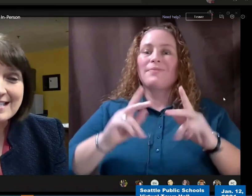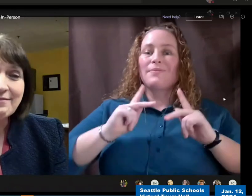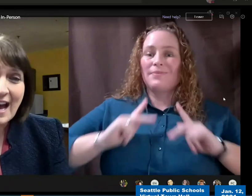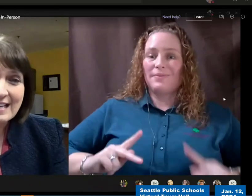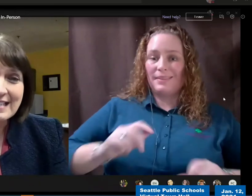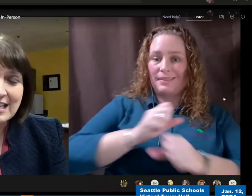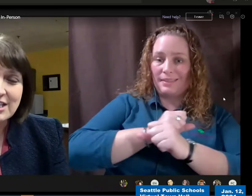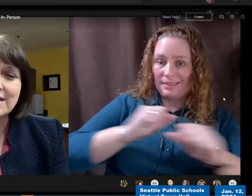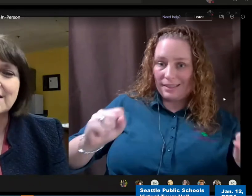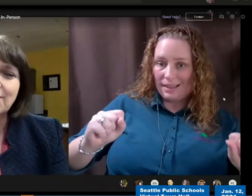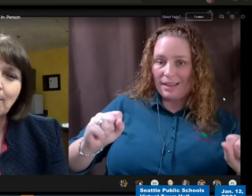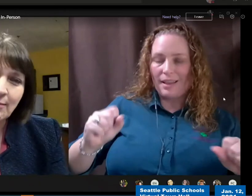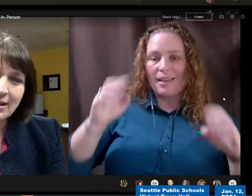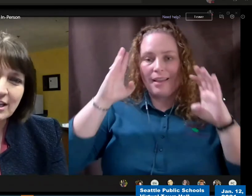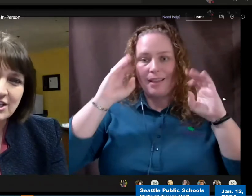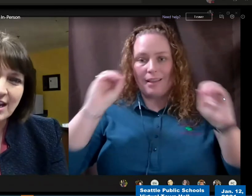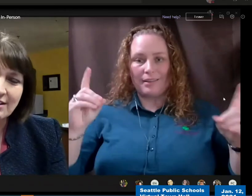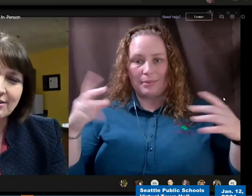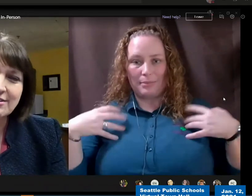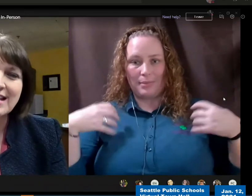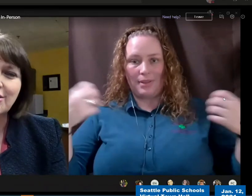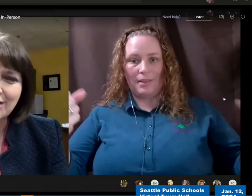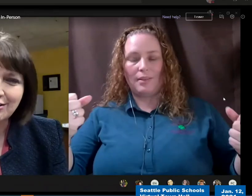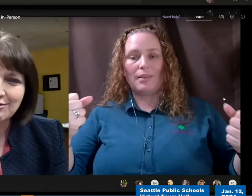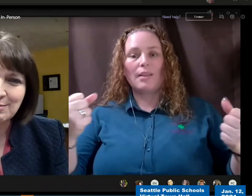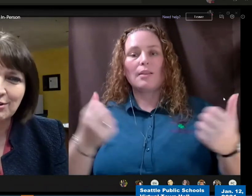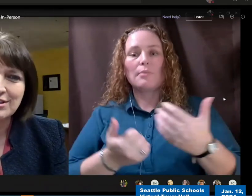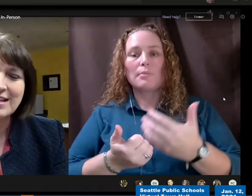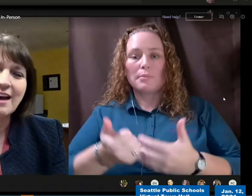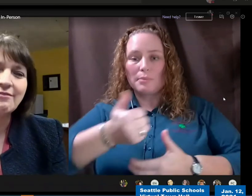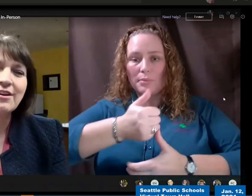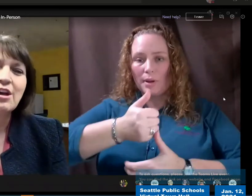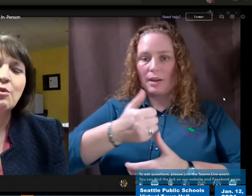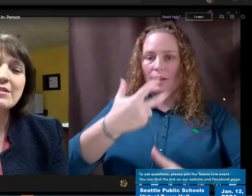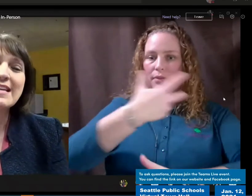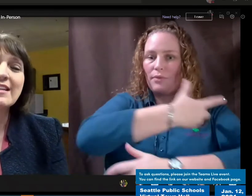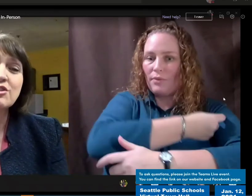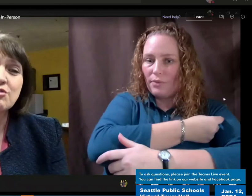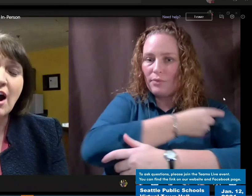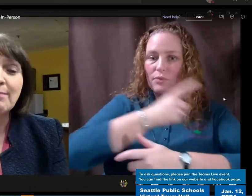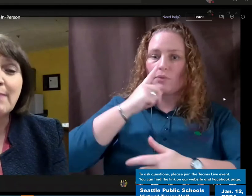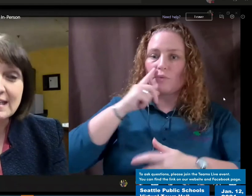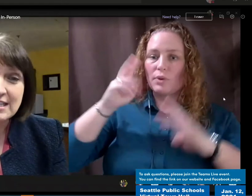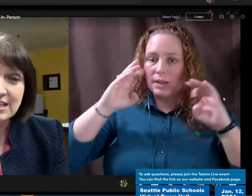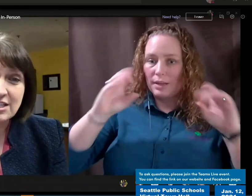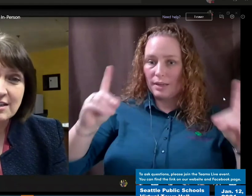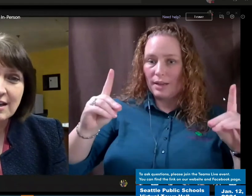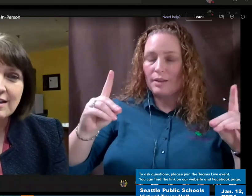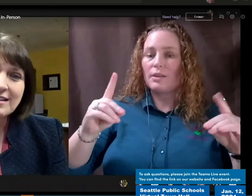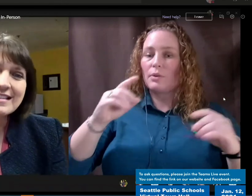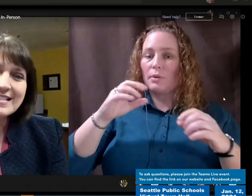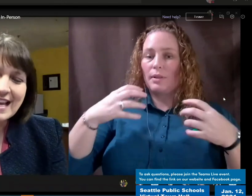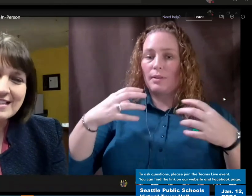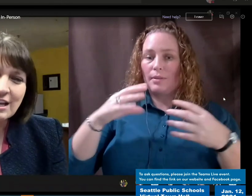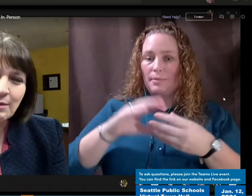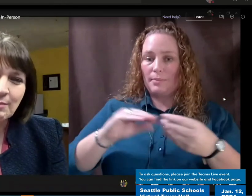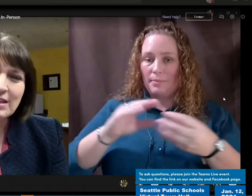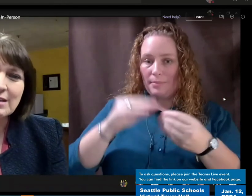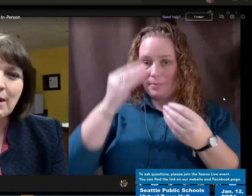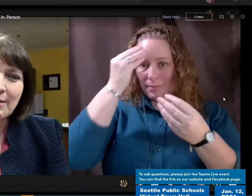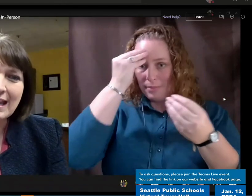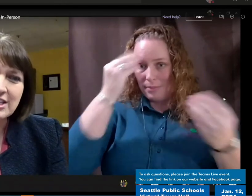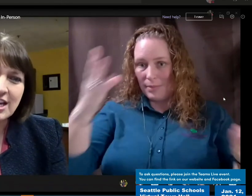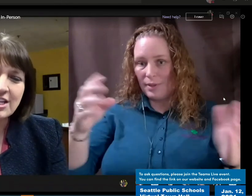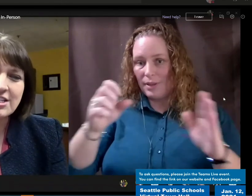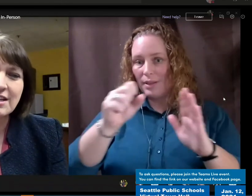Prioritizing vaccinations for public educators and critical support staff will send a strong message to the state's commitment to